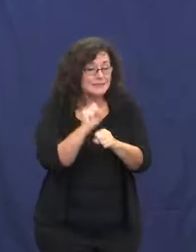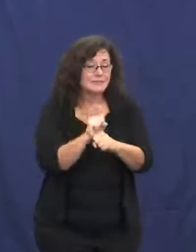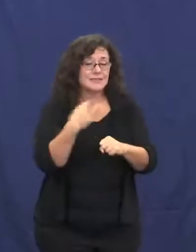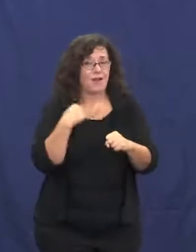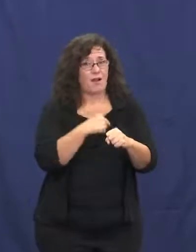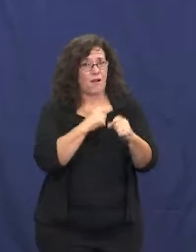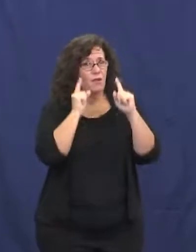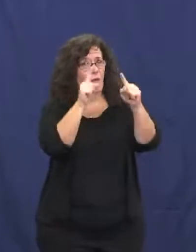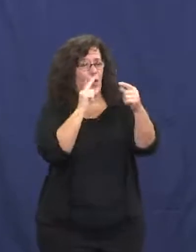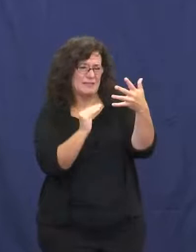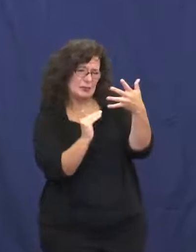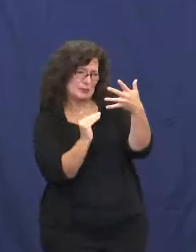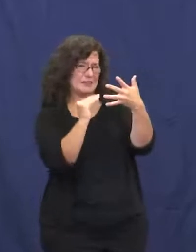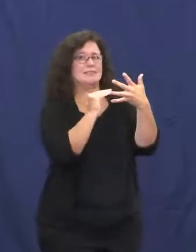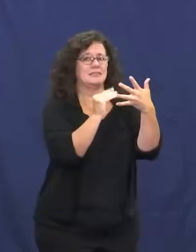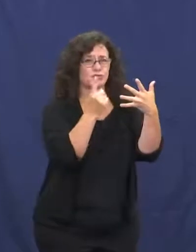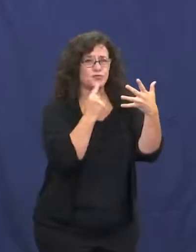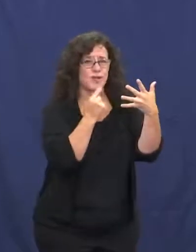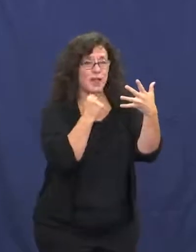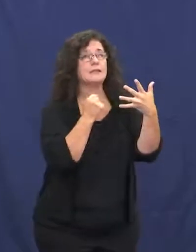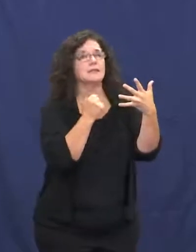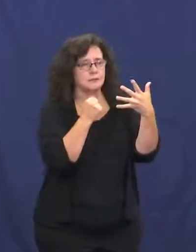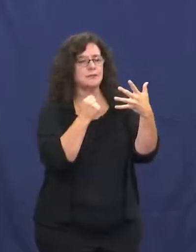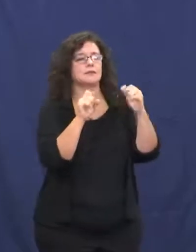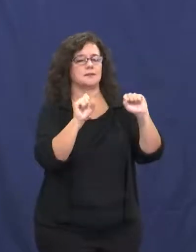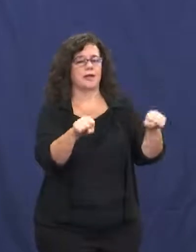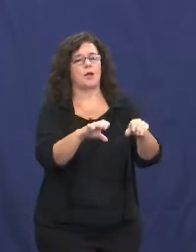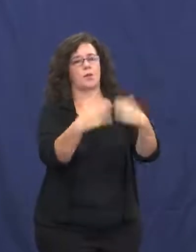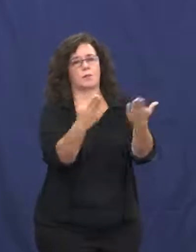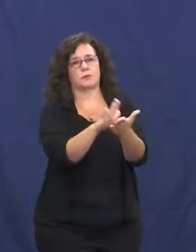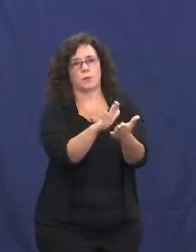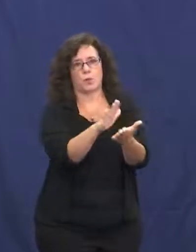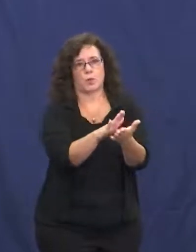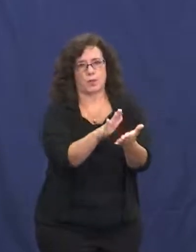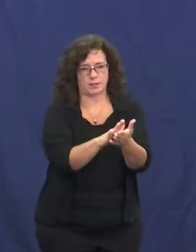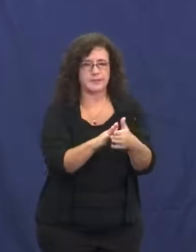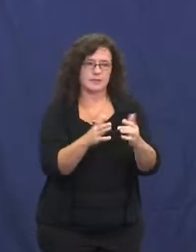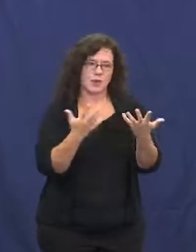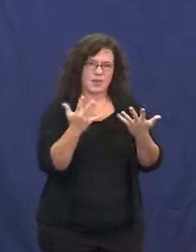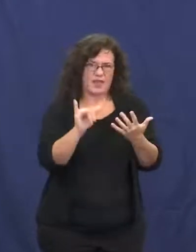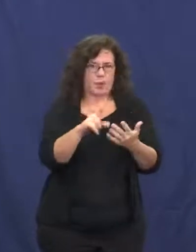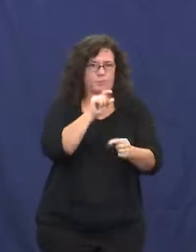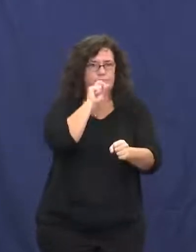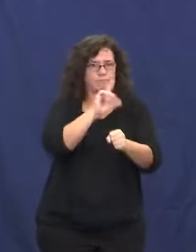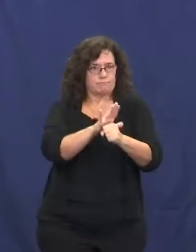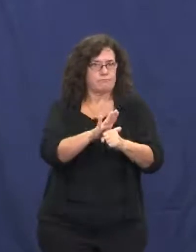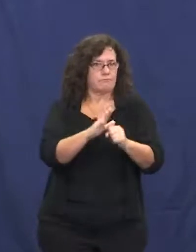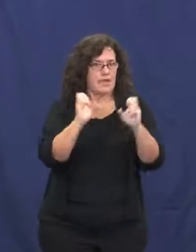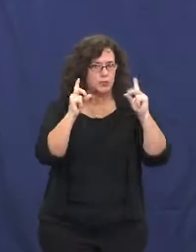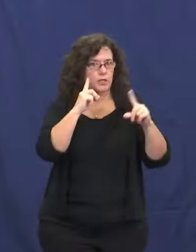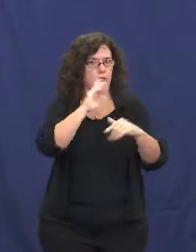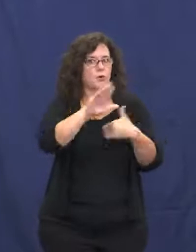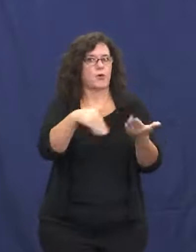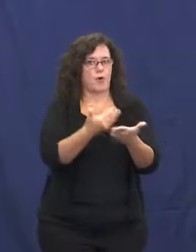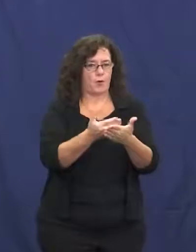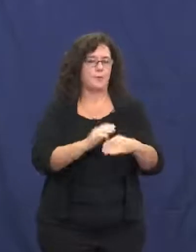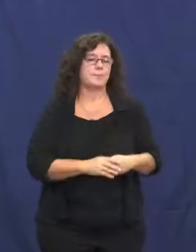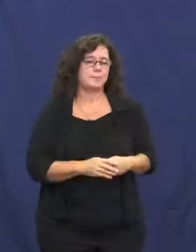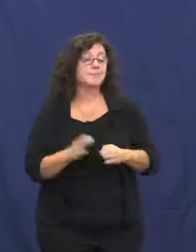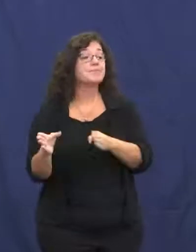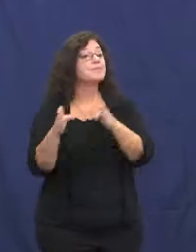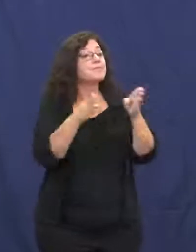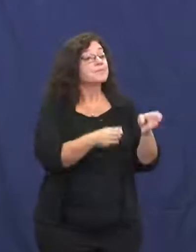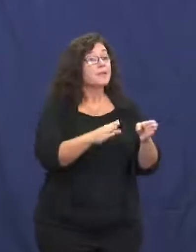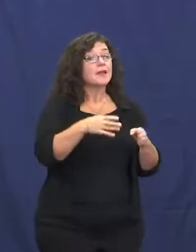Office of Education to ensure the education for all in our community. We'll have Paul Stamper, our